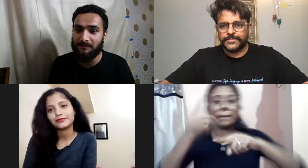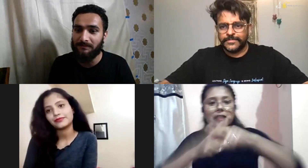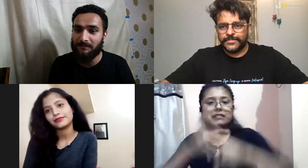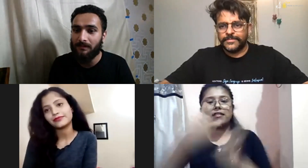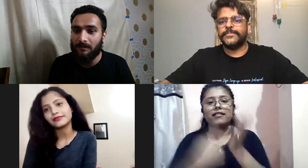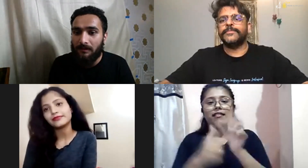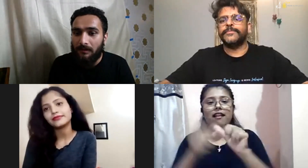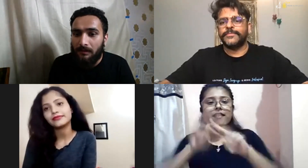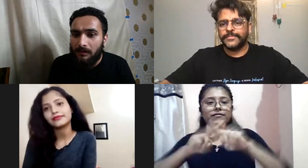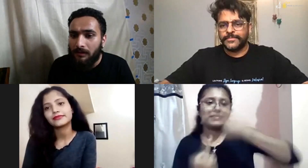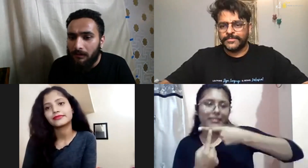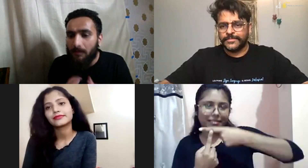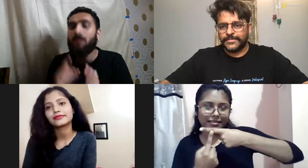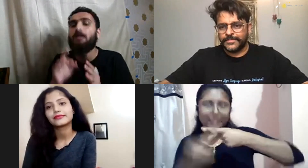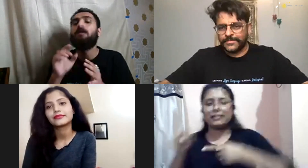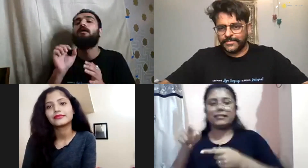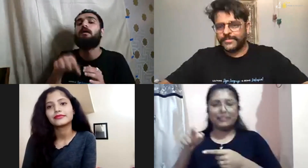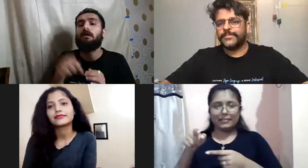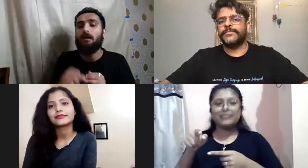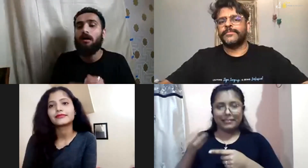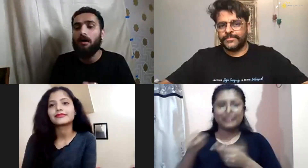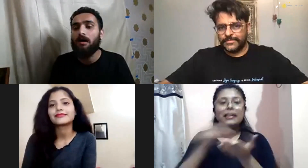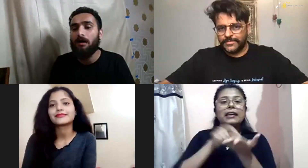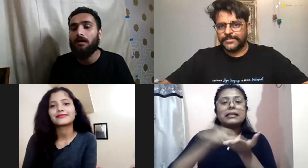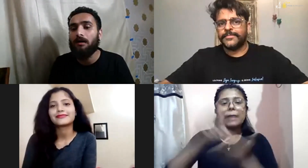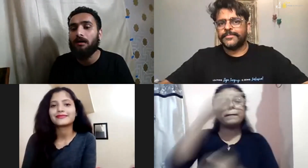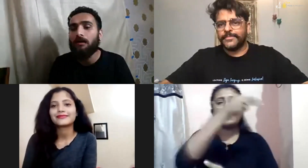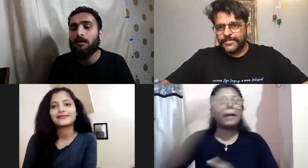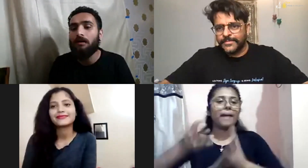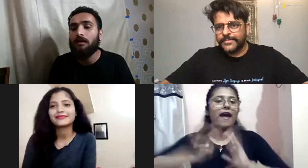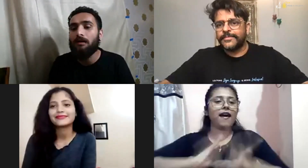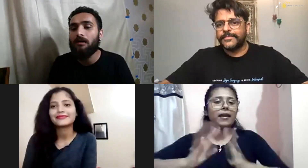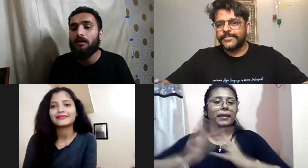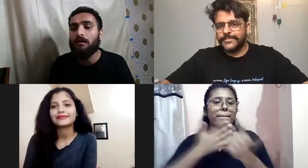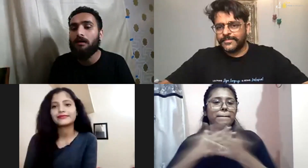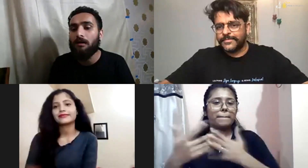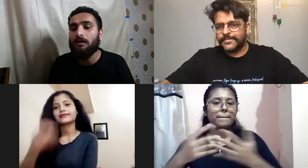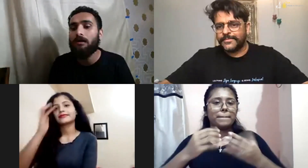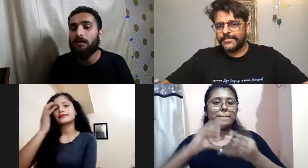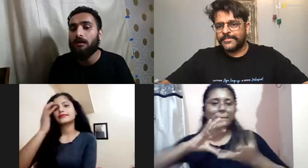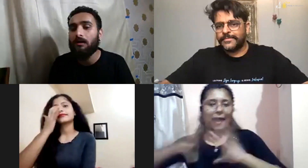So I'm more interested in art and craft work. Right.